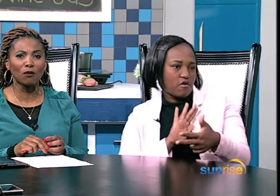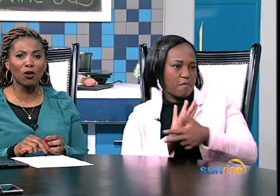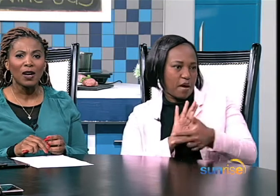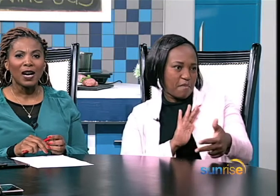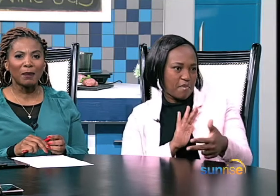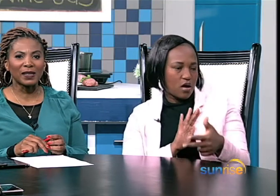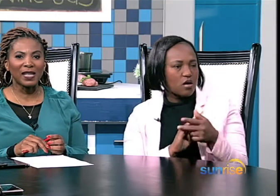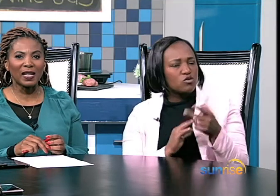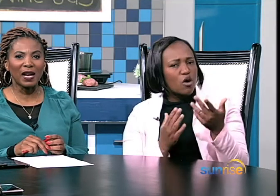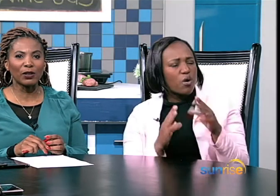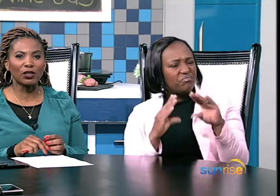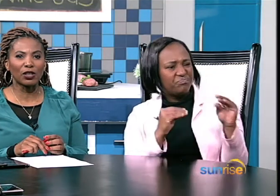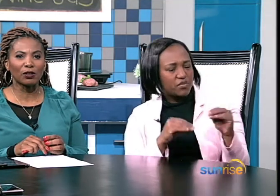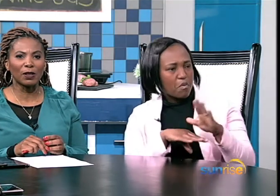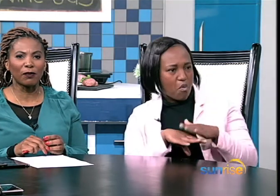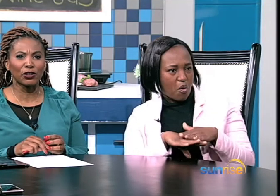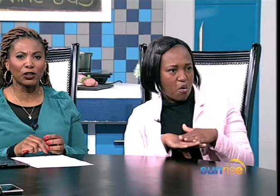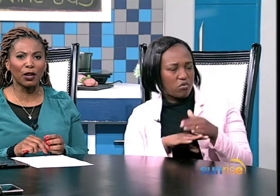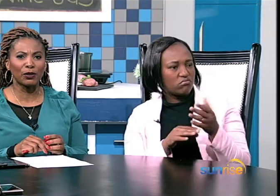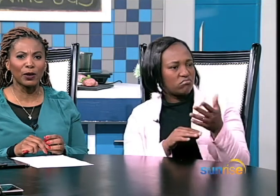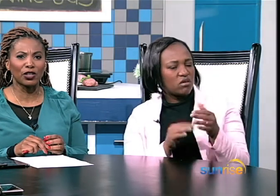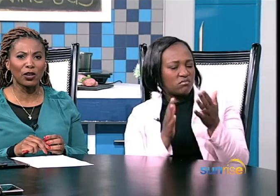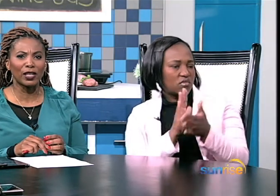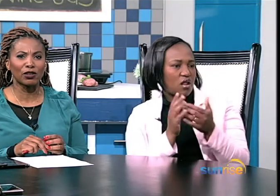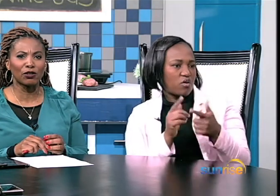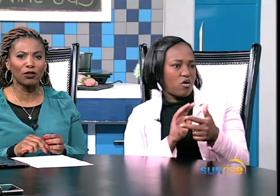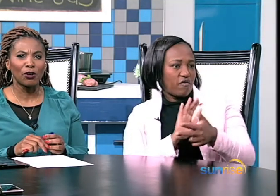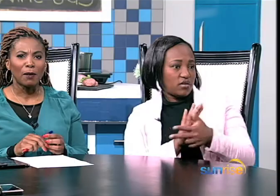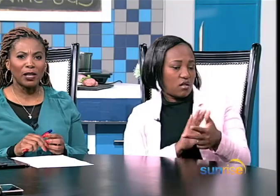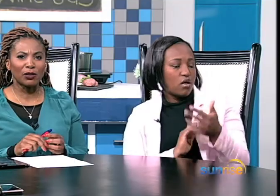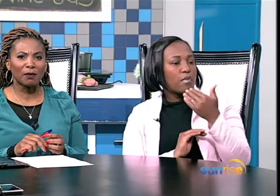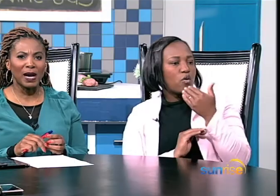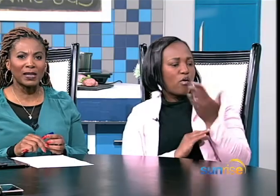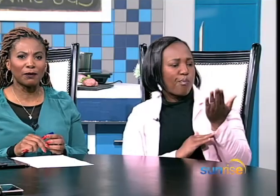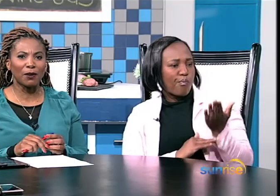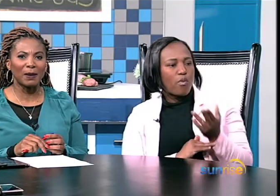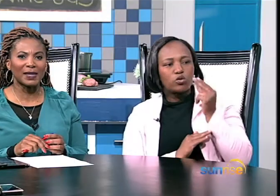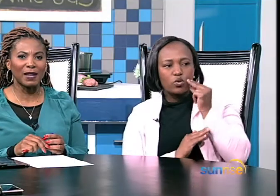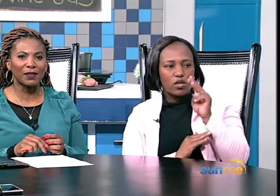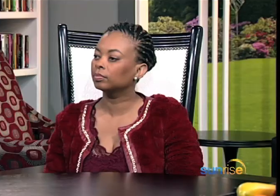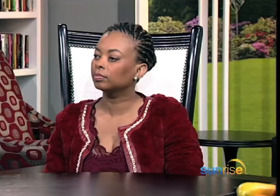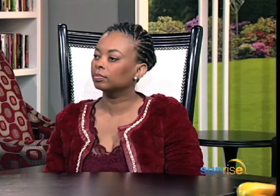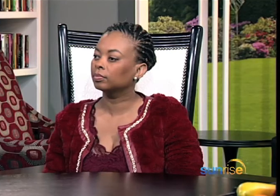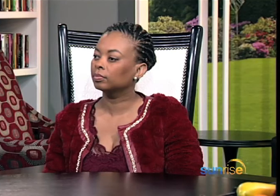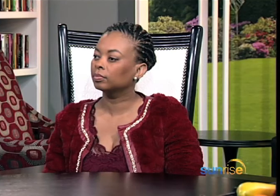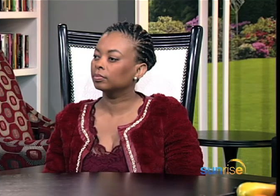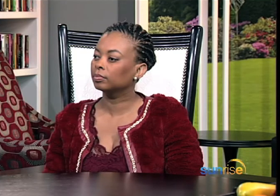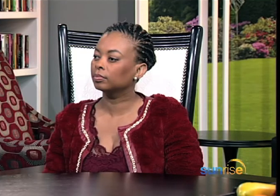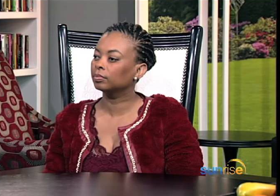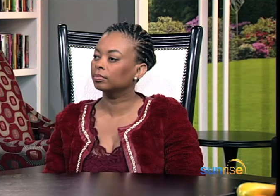more about sign language to be the official language, we are joined in studio by Judith Madi from Deaf South Africa with her interpreter